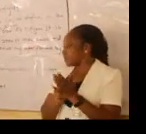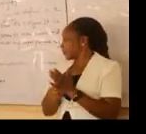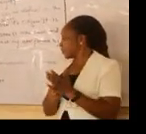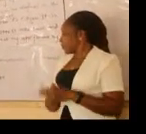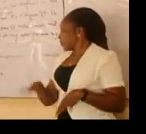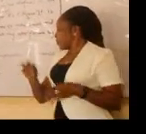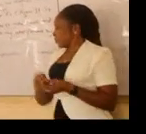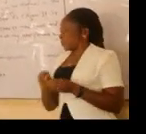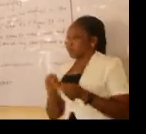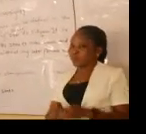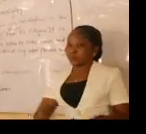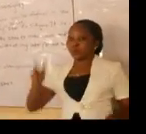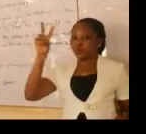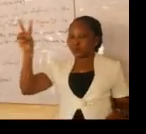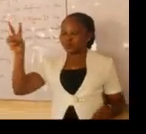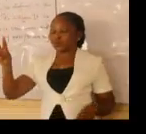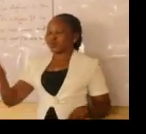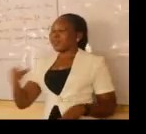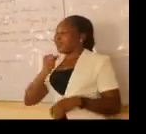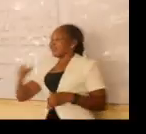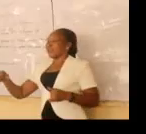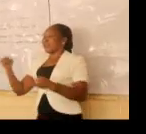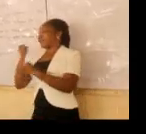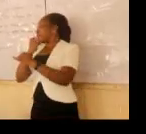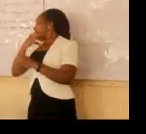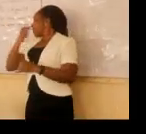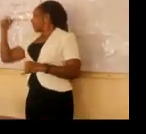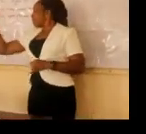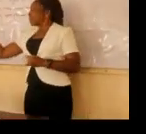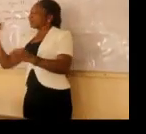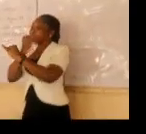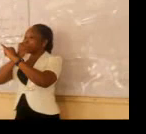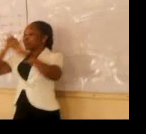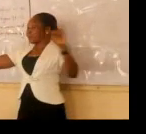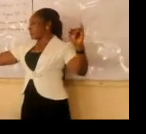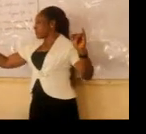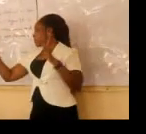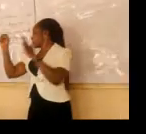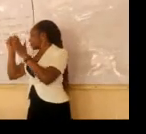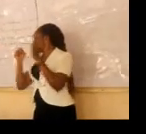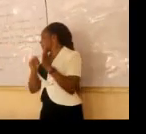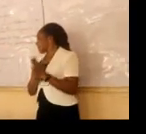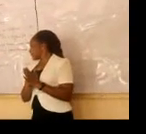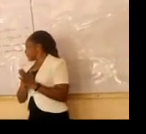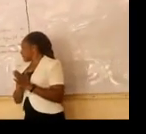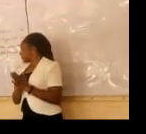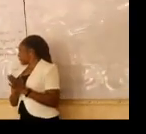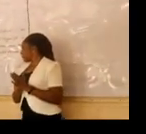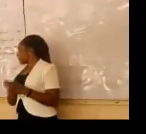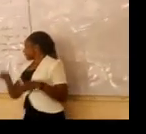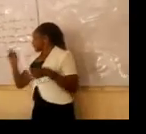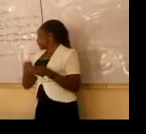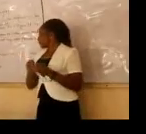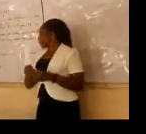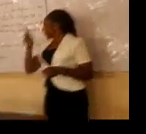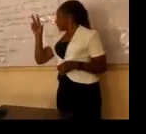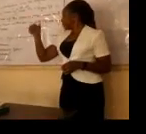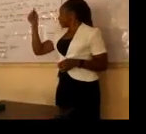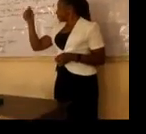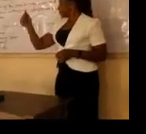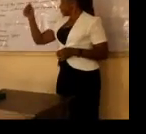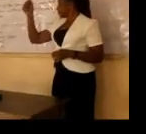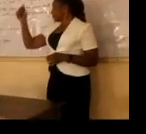sovereign state. Then thirdly, absoluteness. And then the last